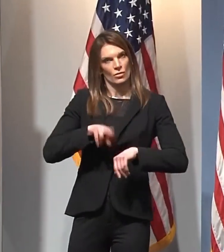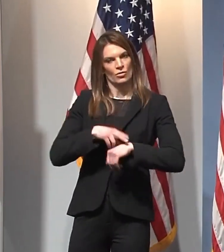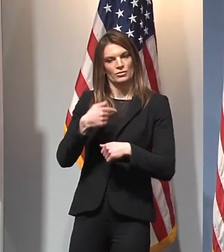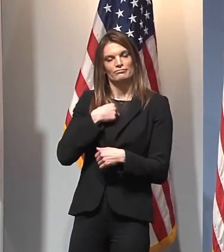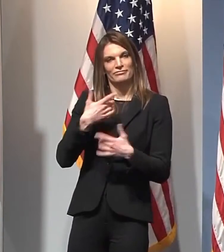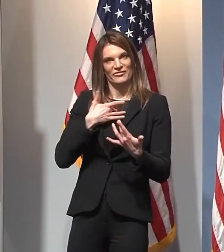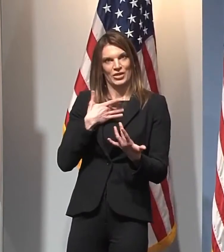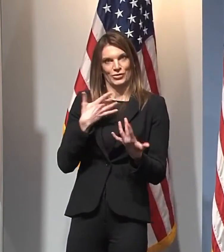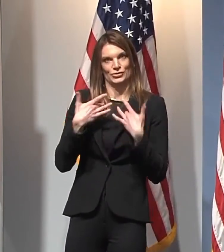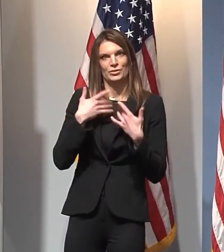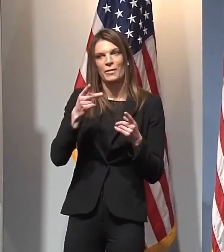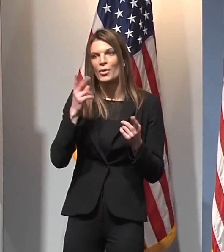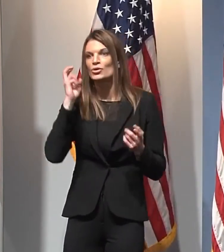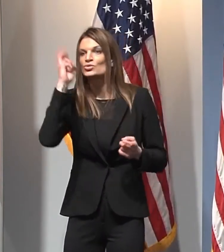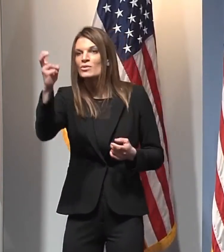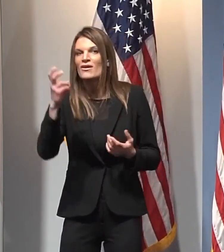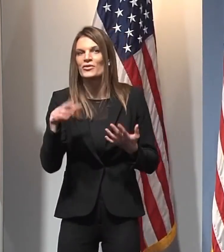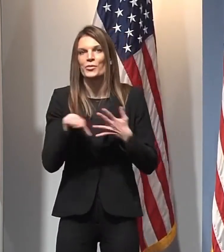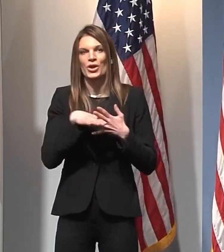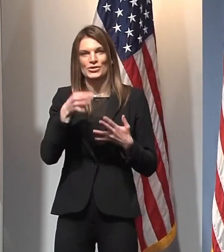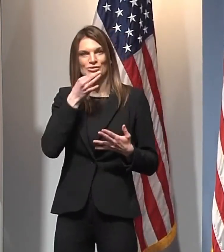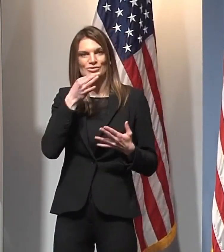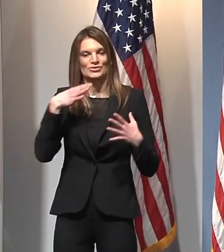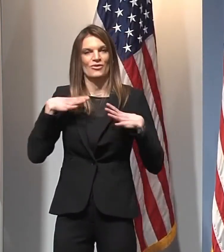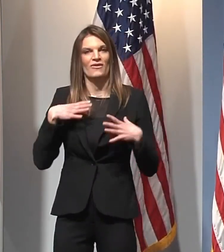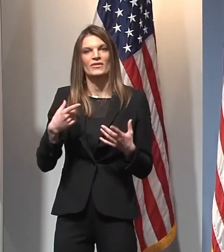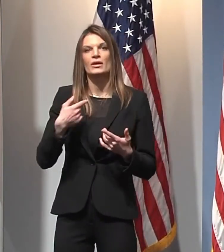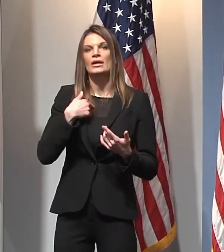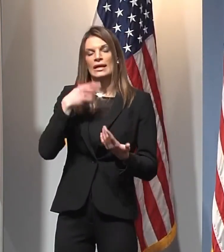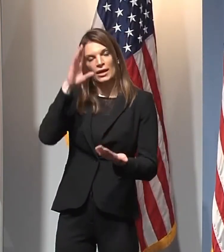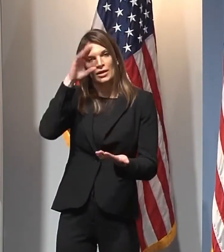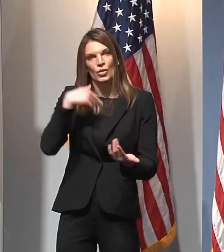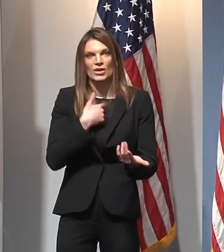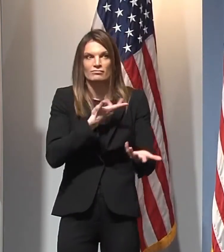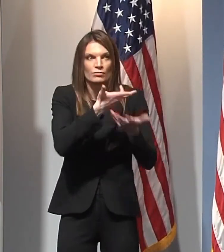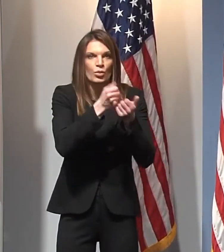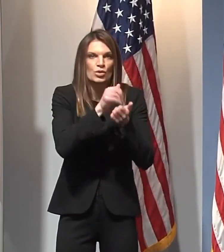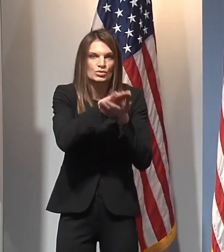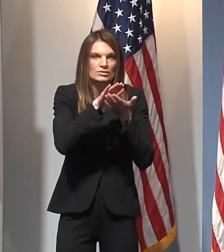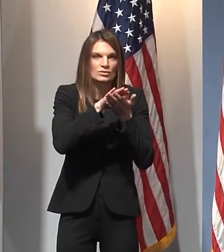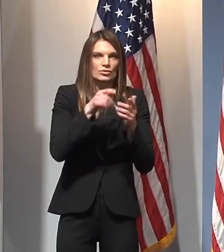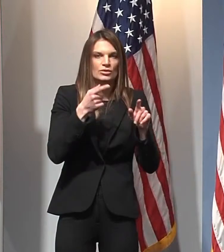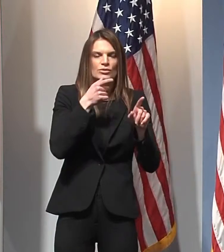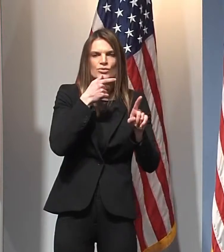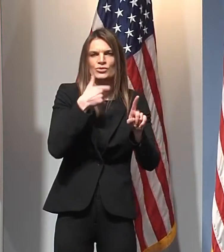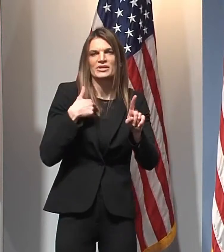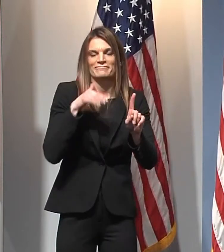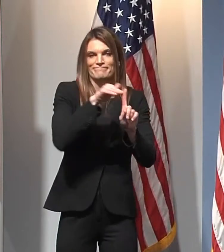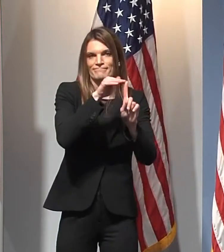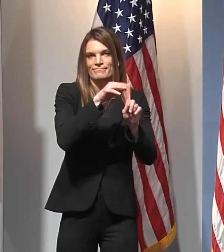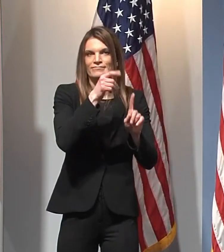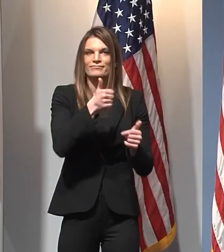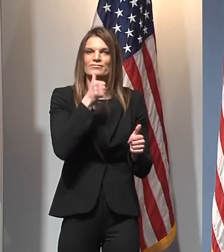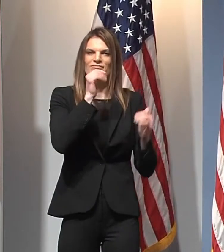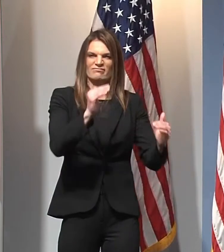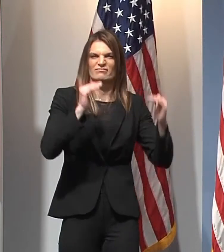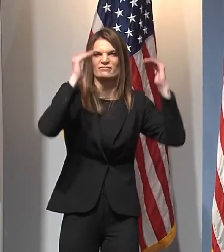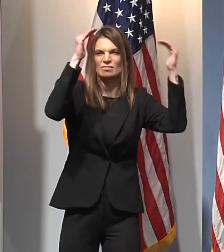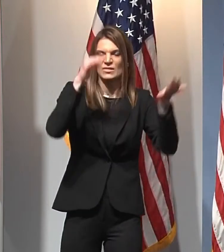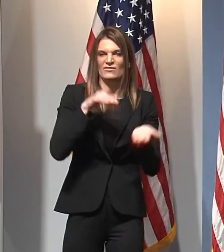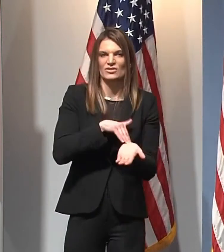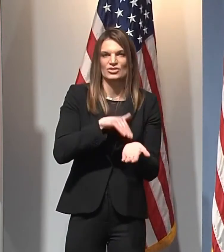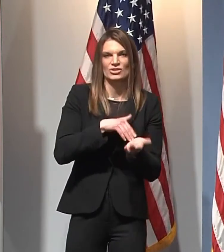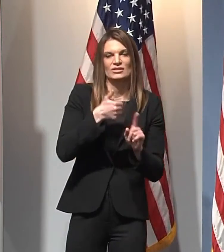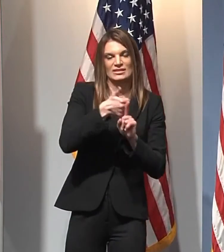break and people traveling, but we're also working very closely with our school systems. Under the leadership of one of our senior physicians at the department,